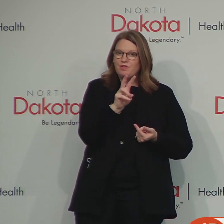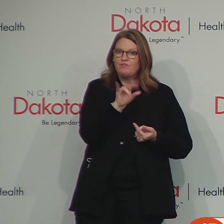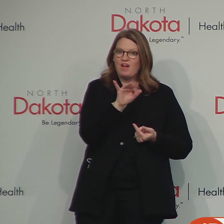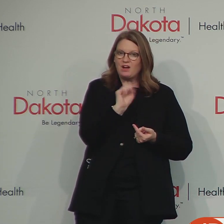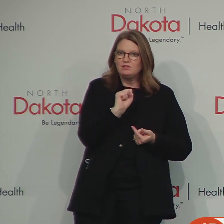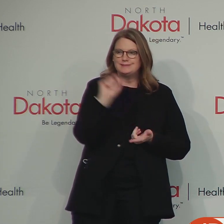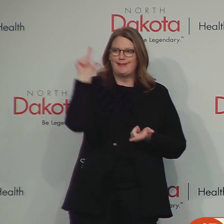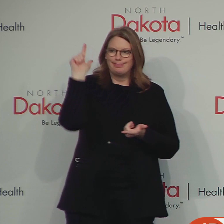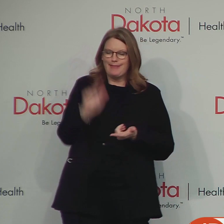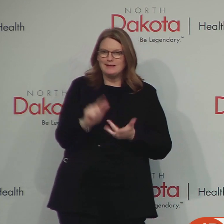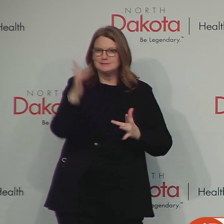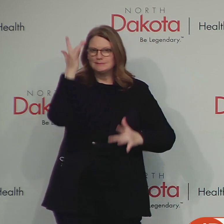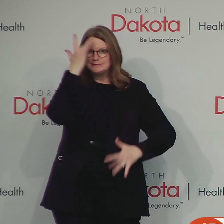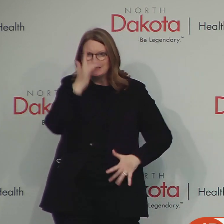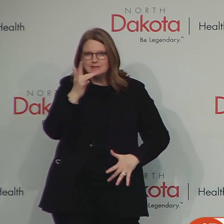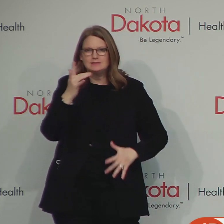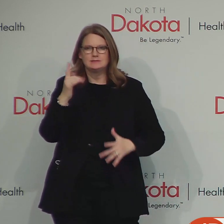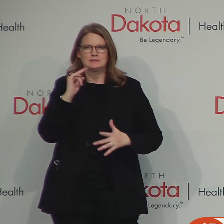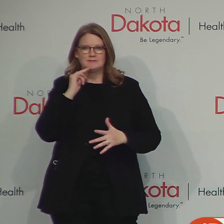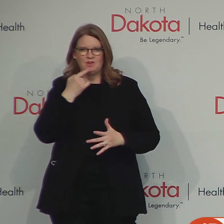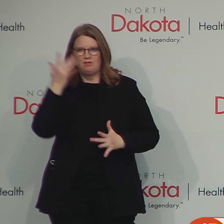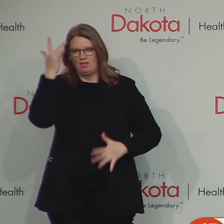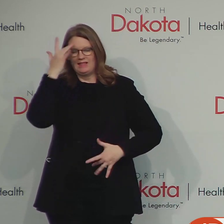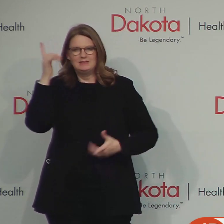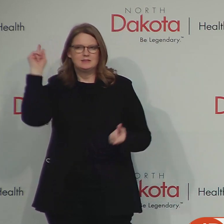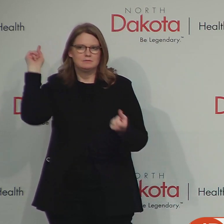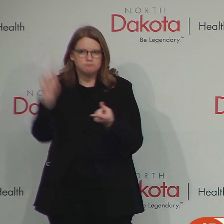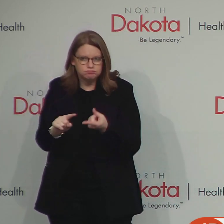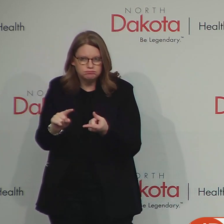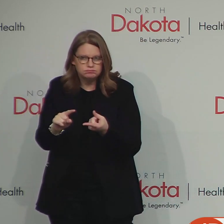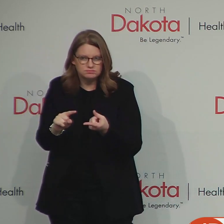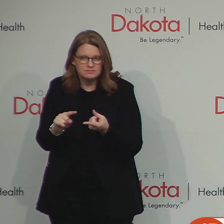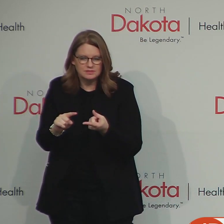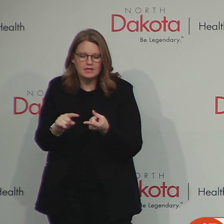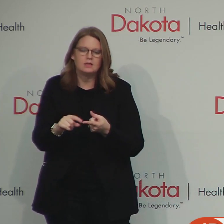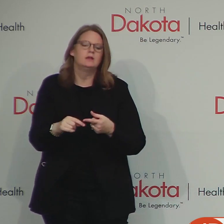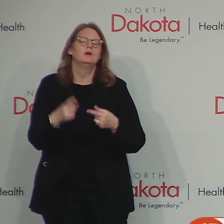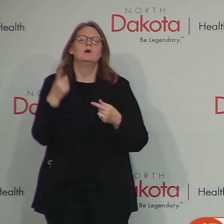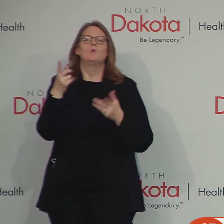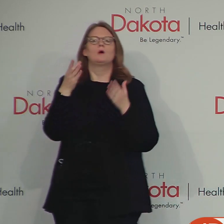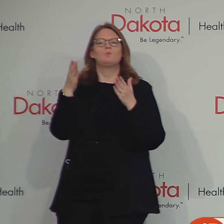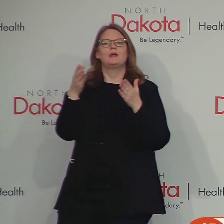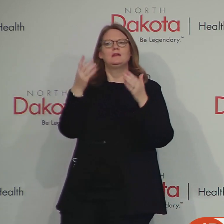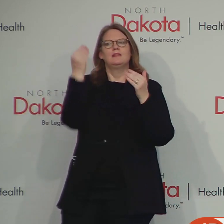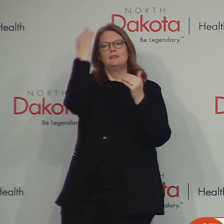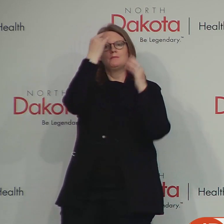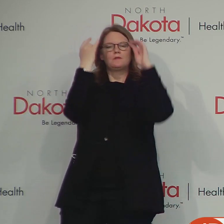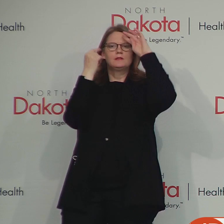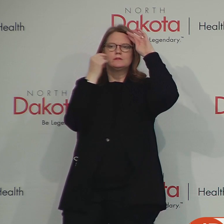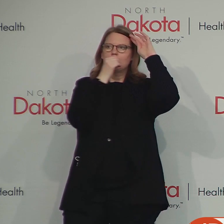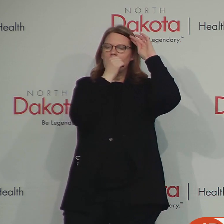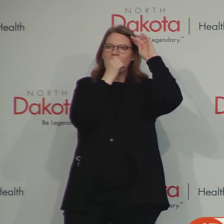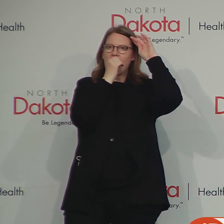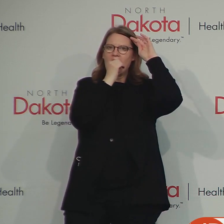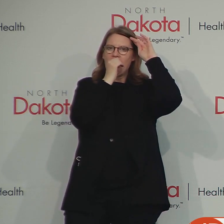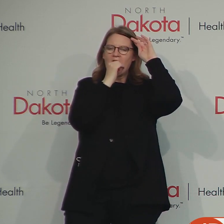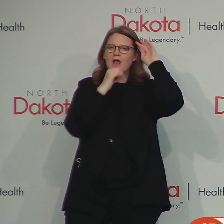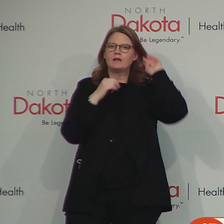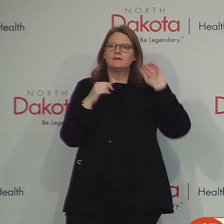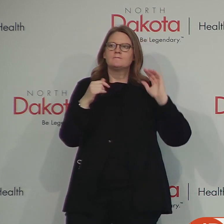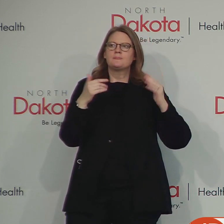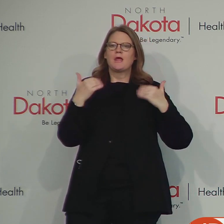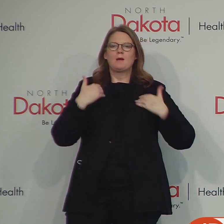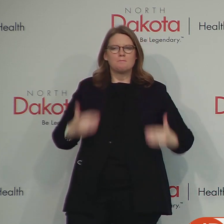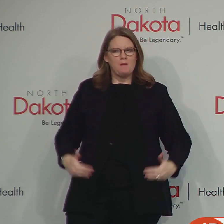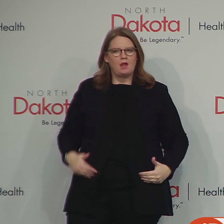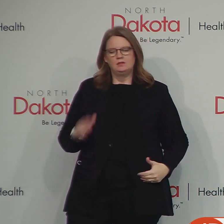disease activity, less severe illness. One way to conceptualize these is it basically gives our